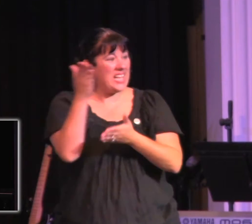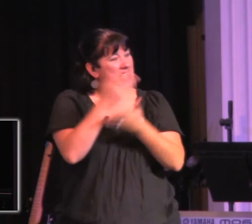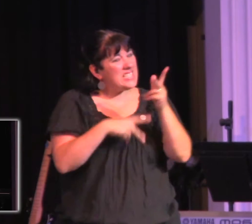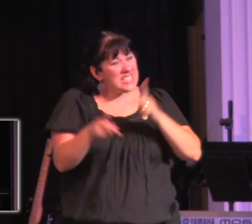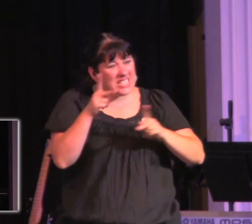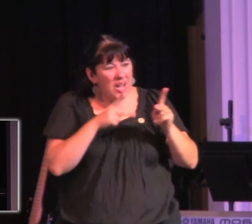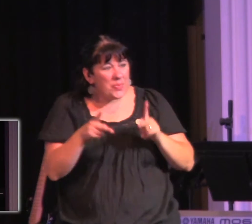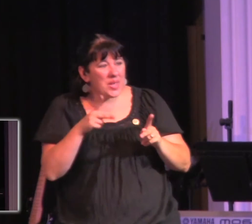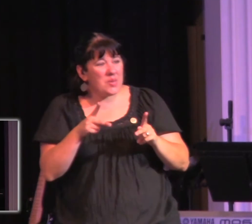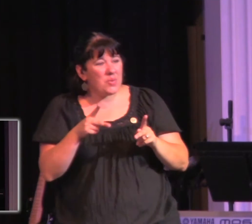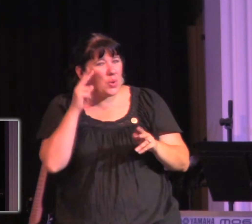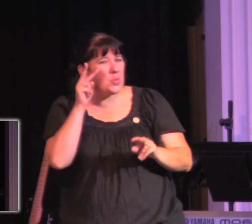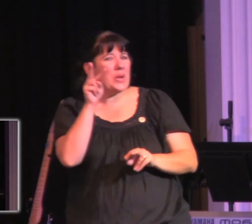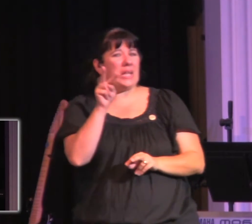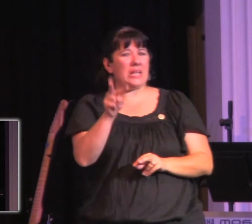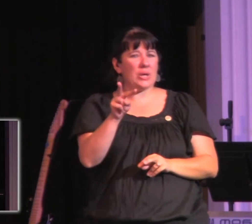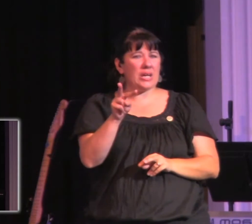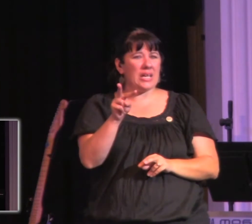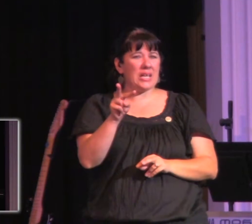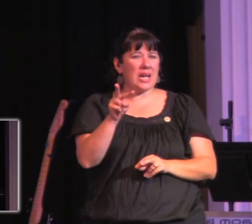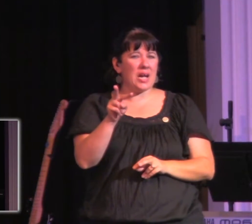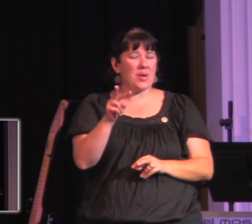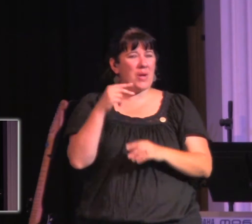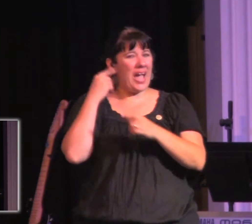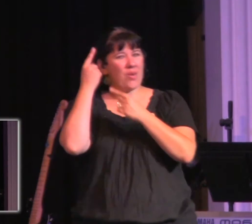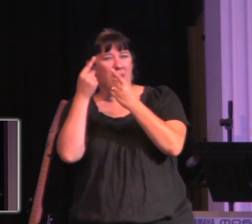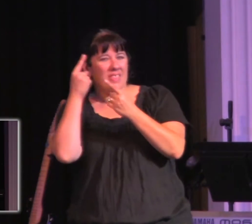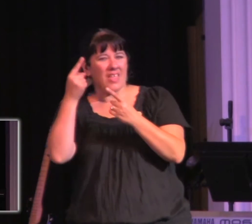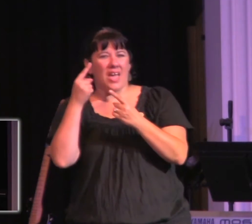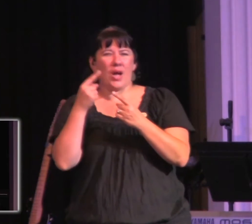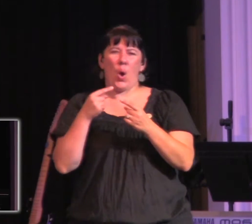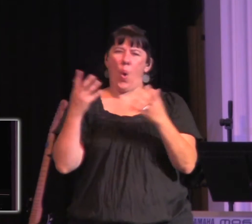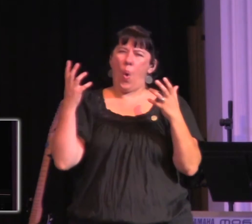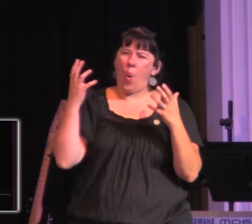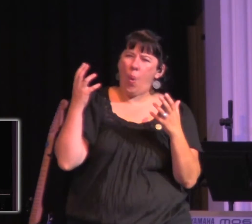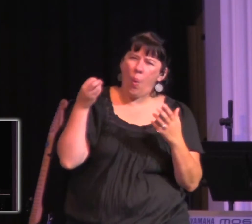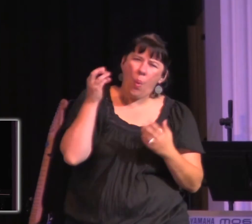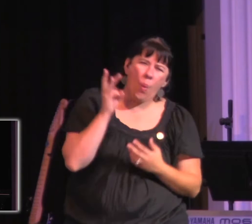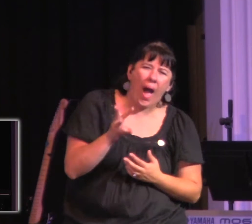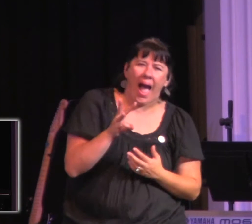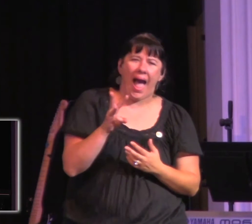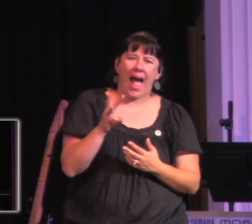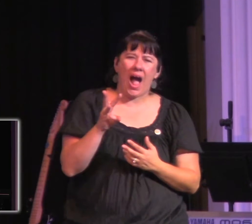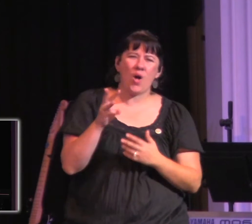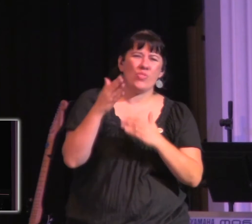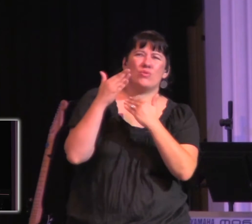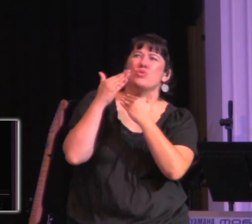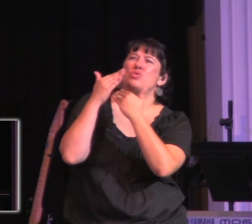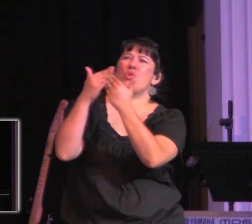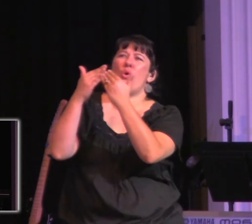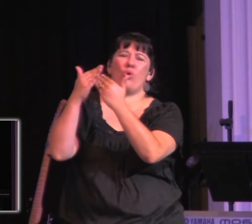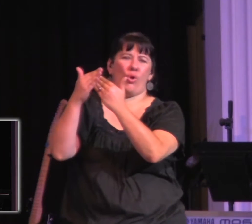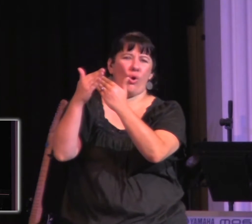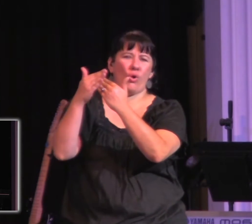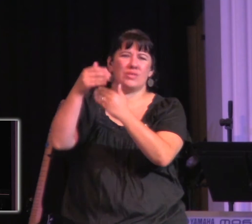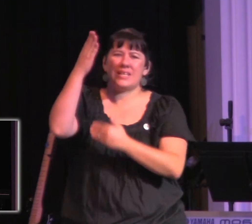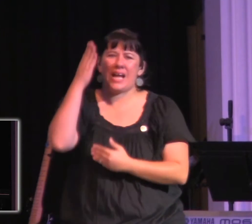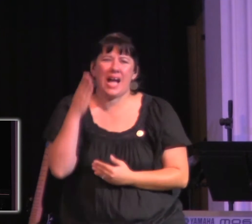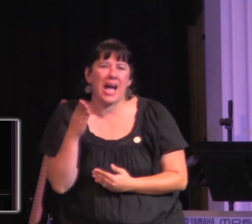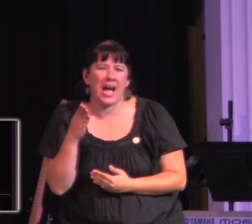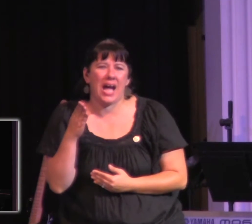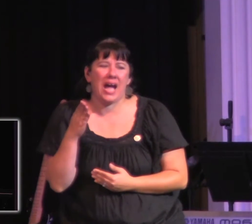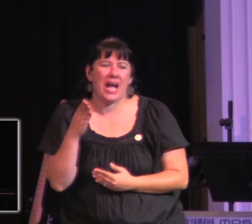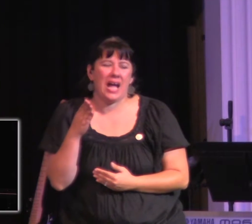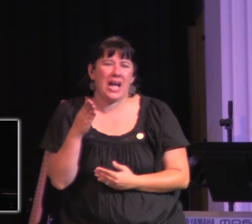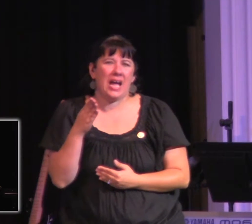to God that they're on first name basis and I don't know if he even knows I exist. And you feel so distant from